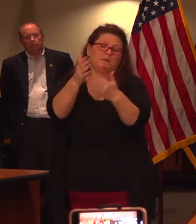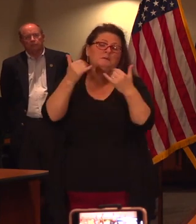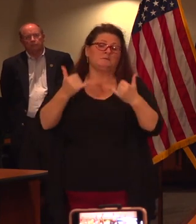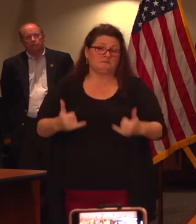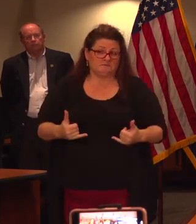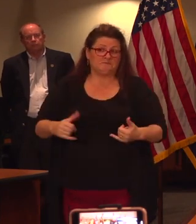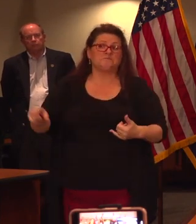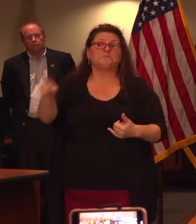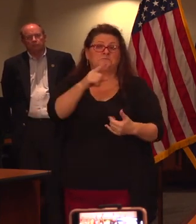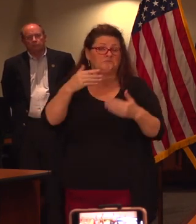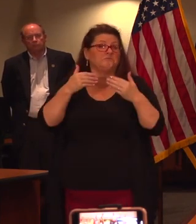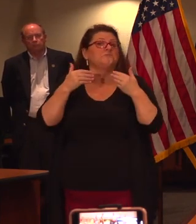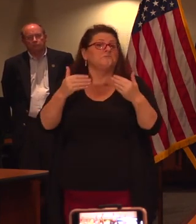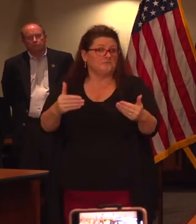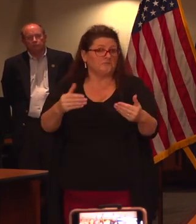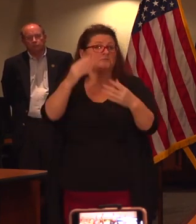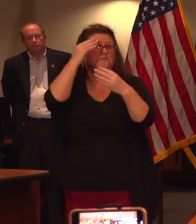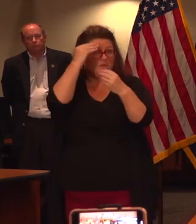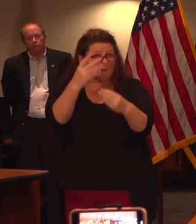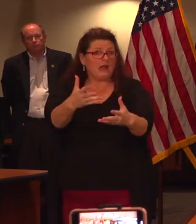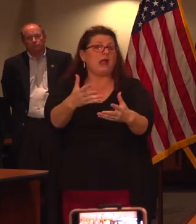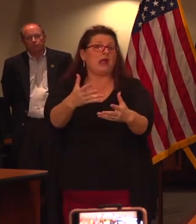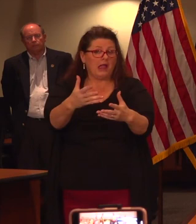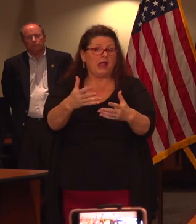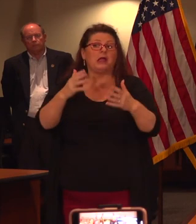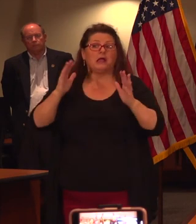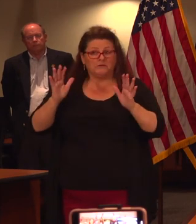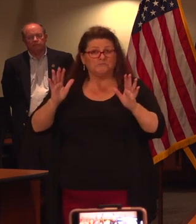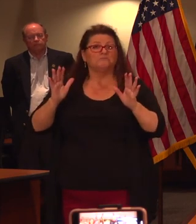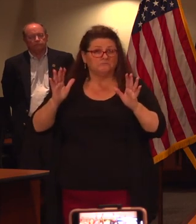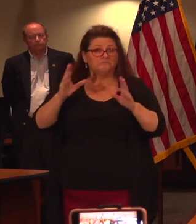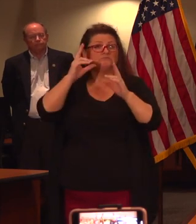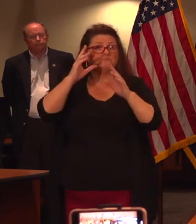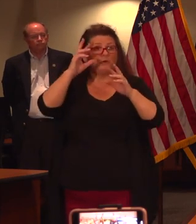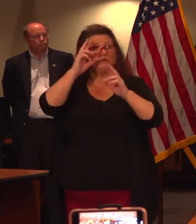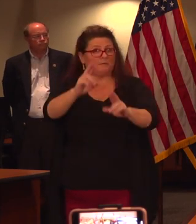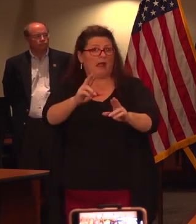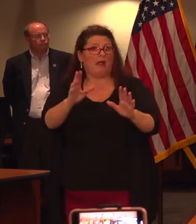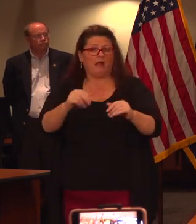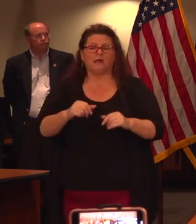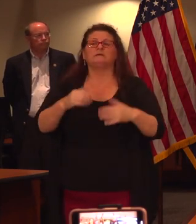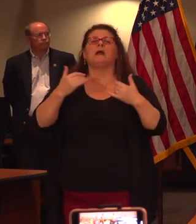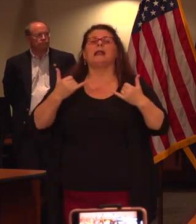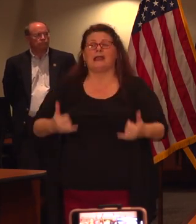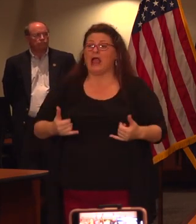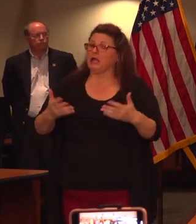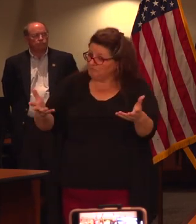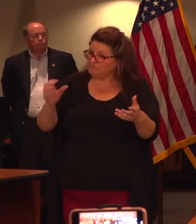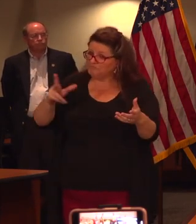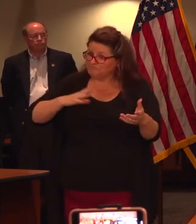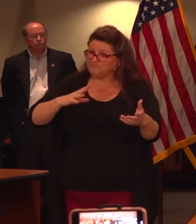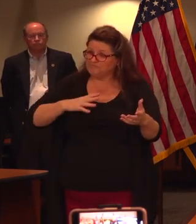and we think people understand, they're using common sense, so now is the time to allow that kind of activity to take place. It's